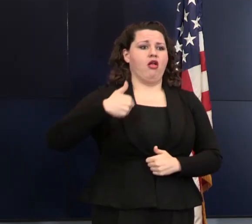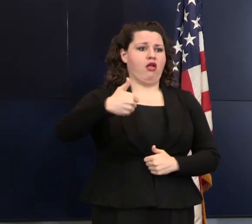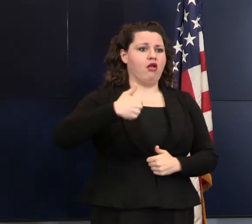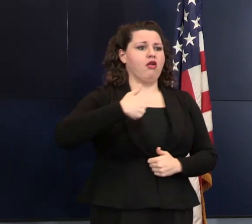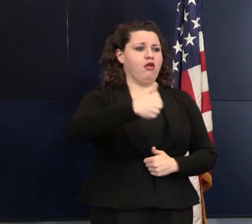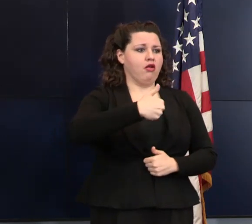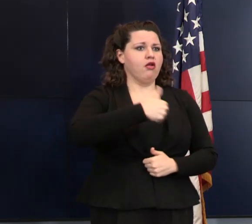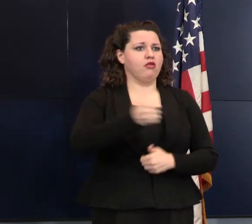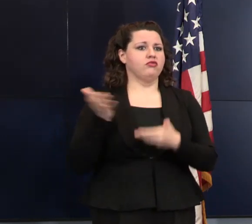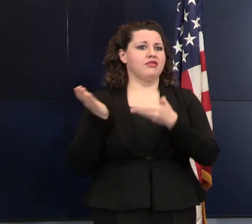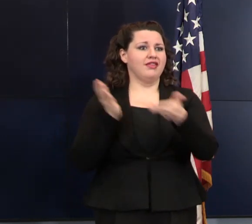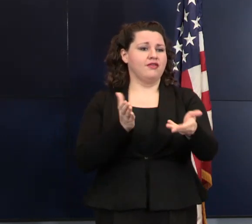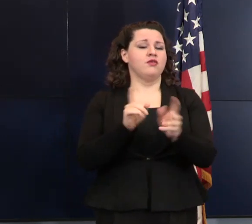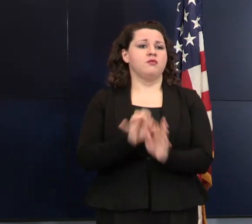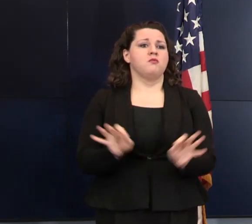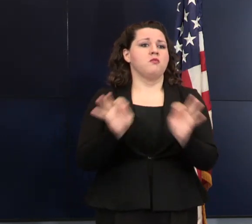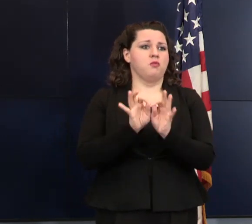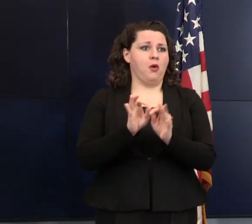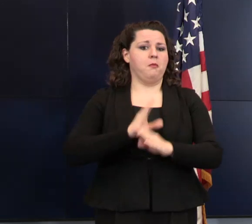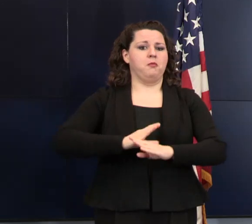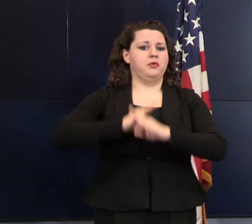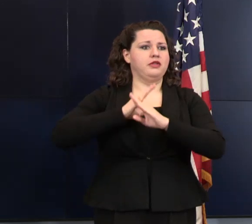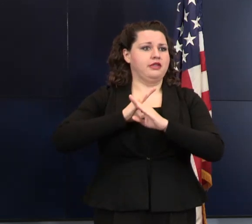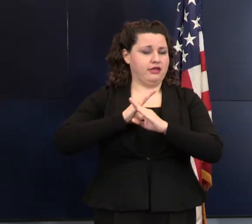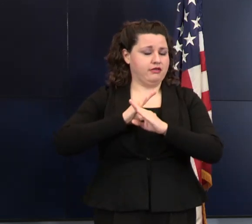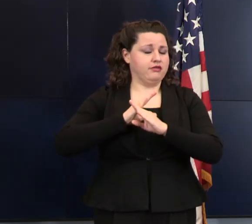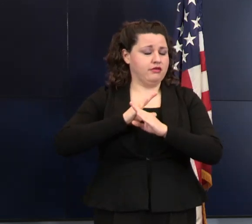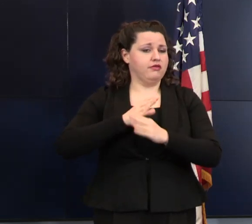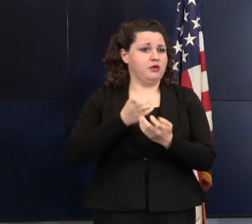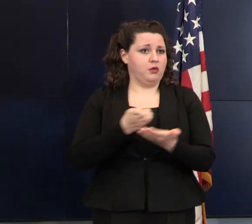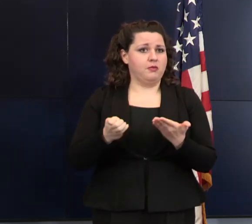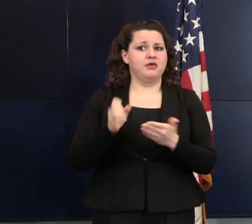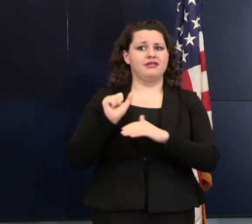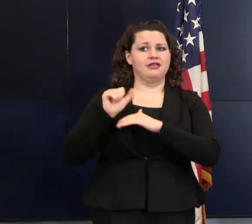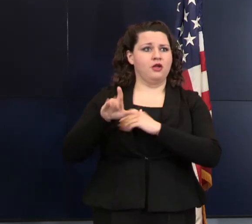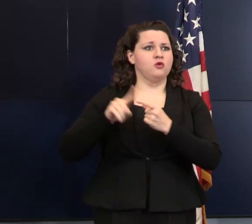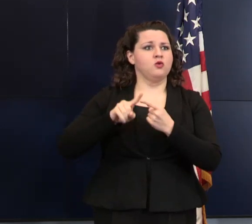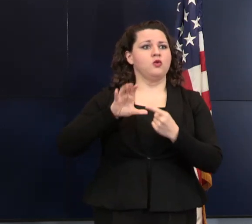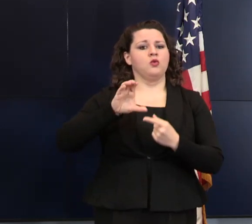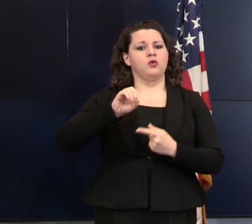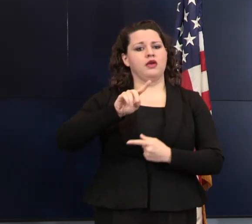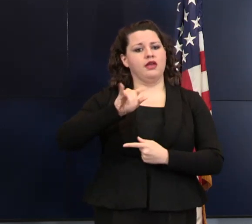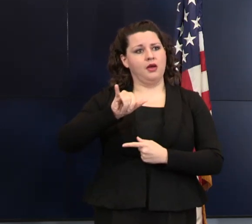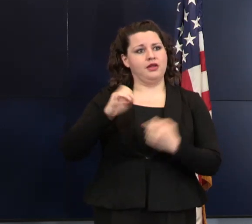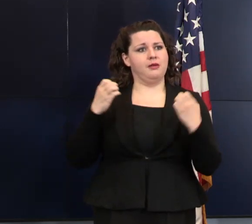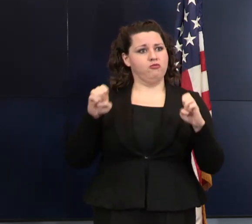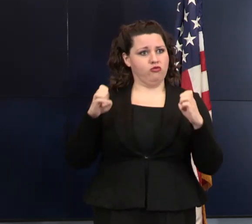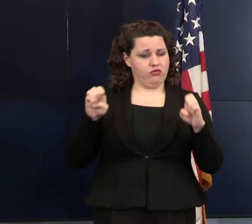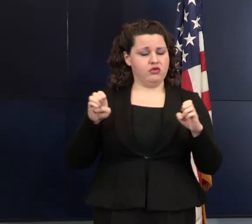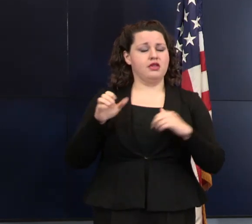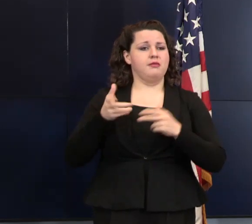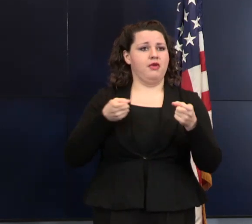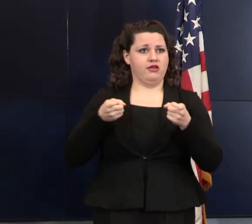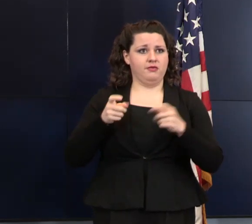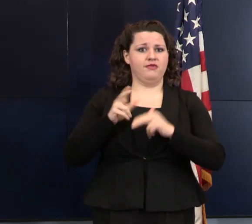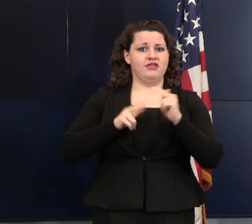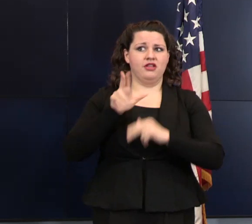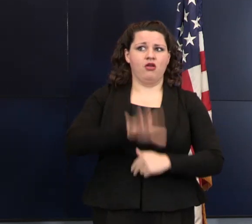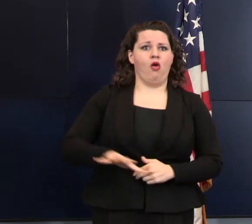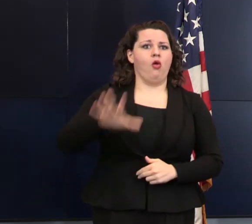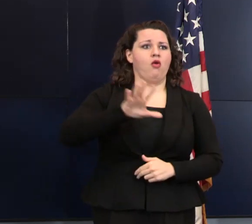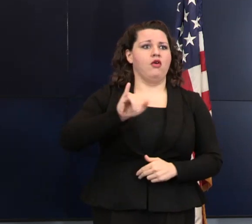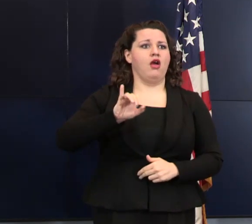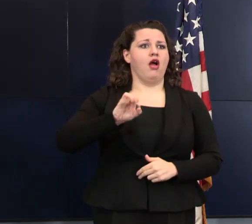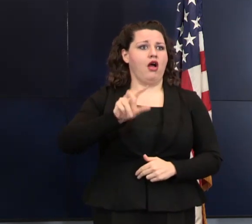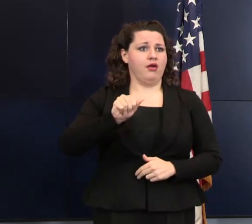vital medical personal protective equipment out to county emergency management facilities across our state.